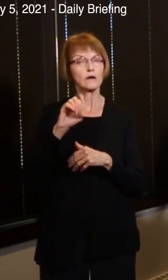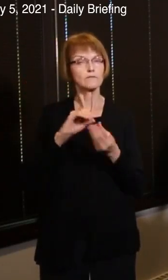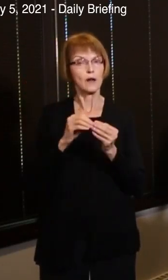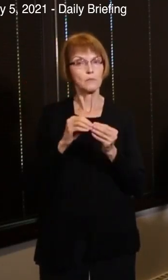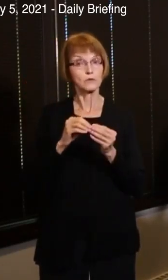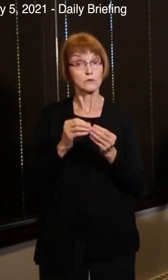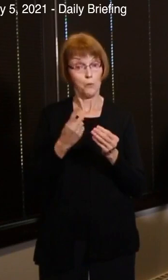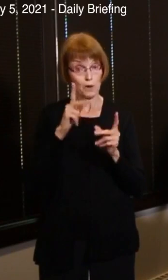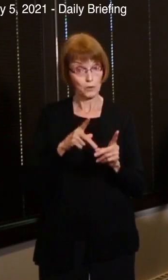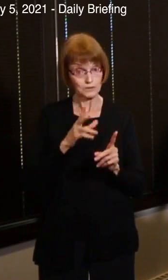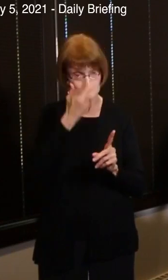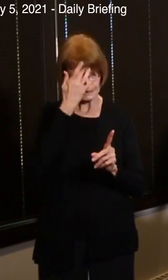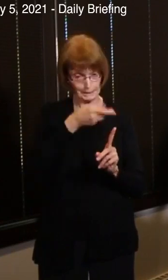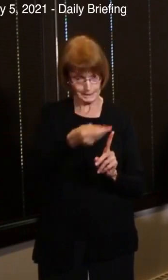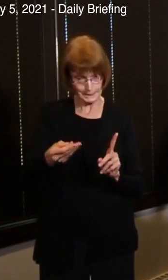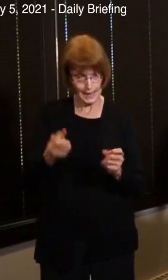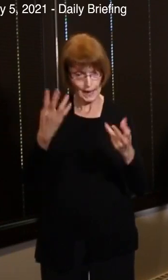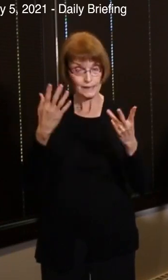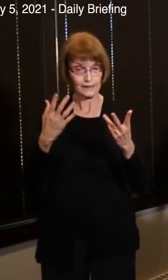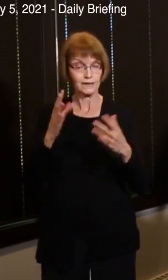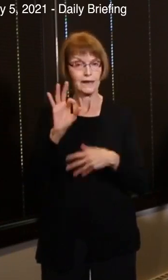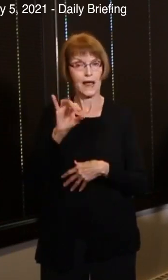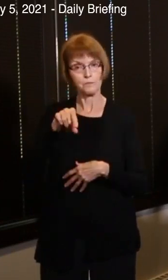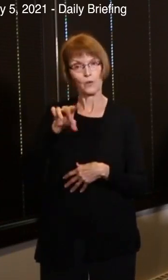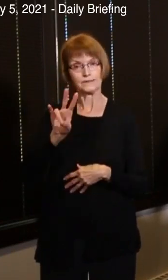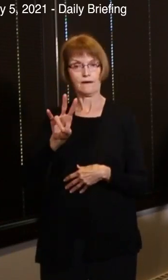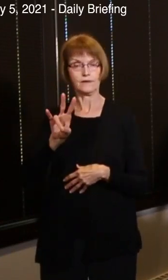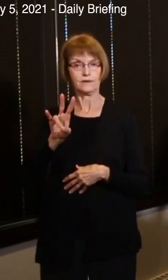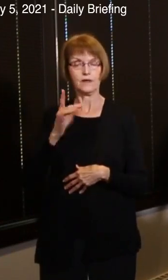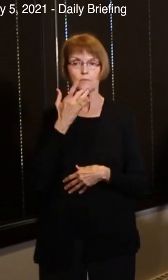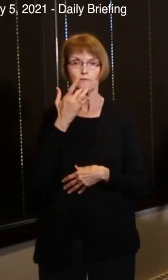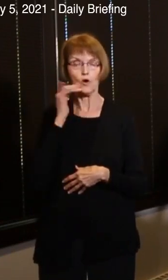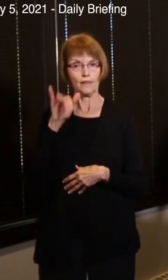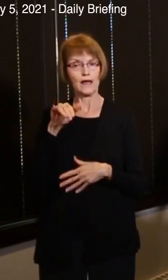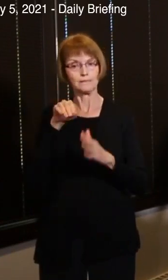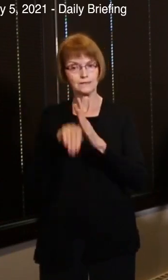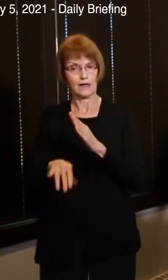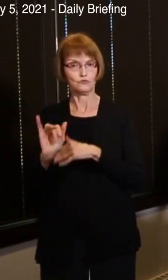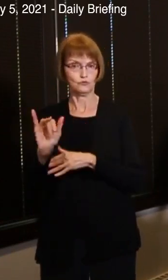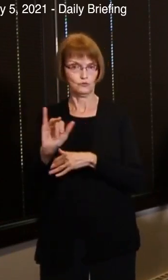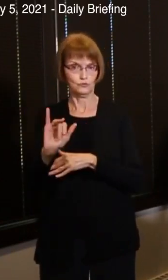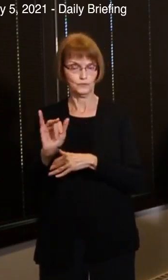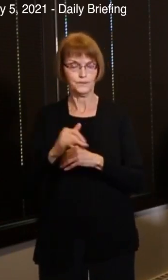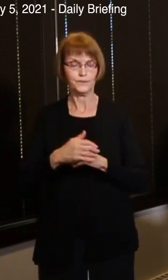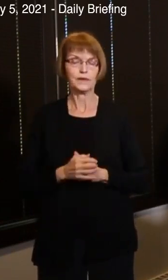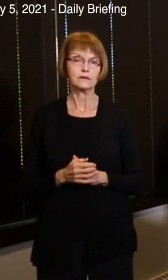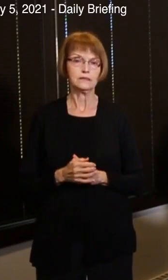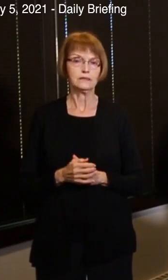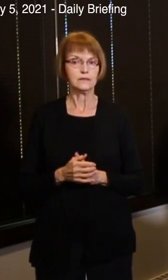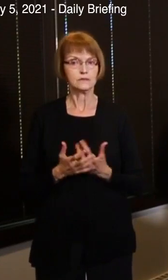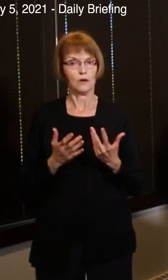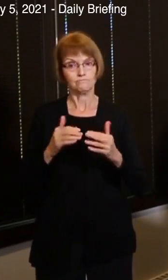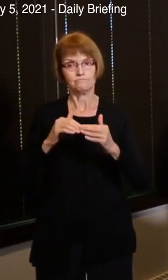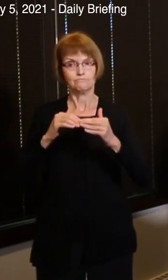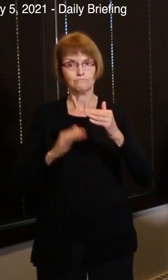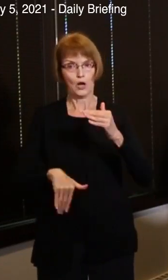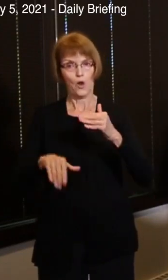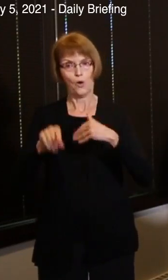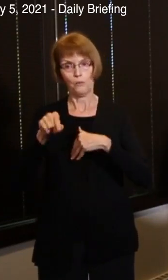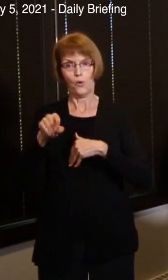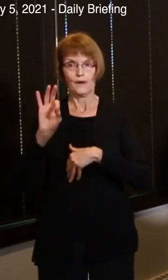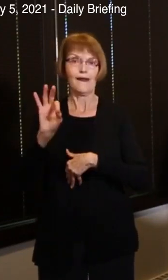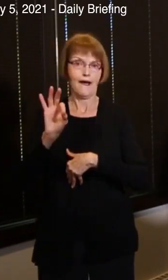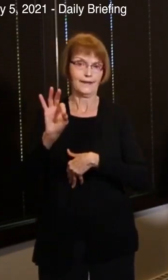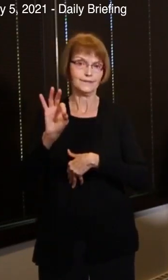last week, we're sitting around 0.97. We'd really like for that to come down even further as well. Get us down below that